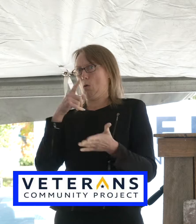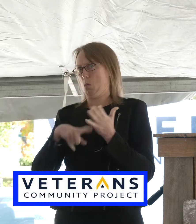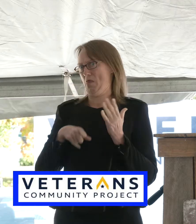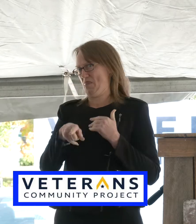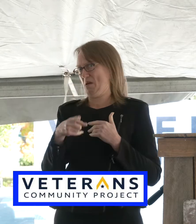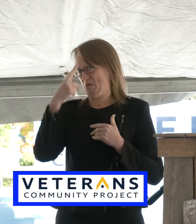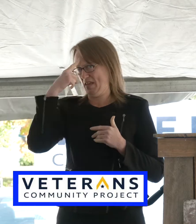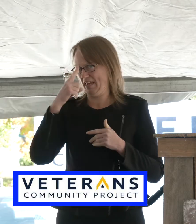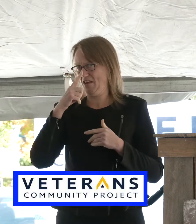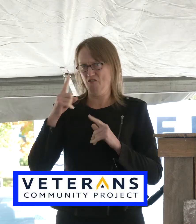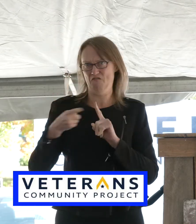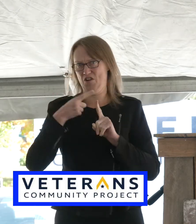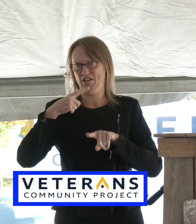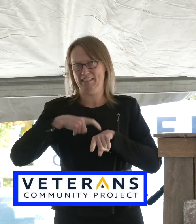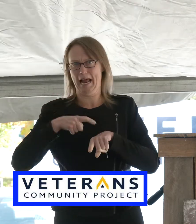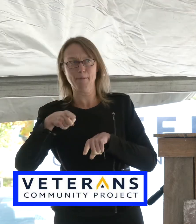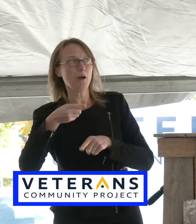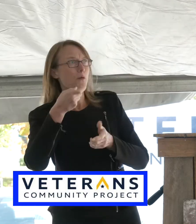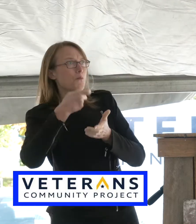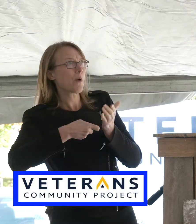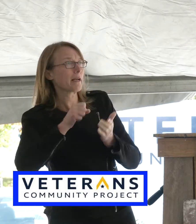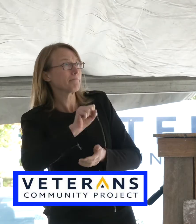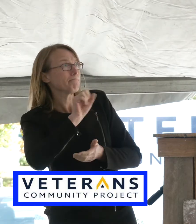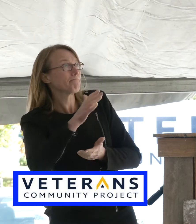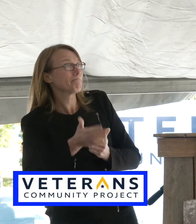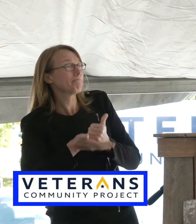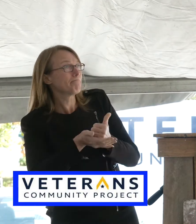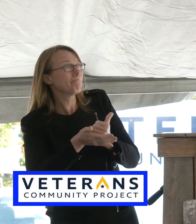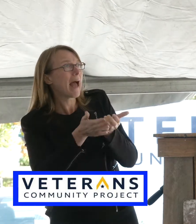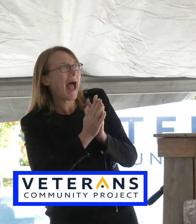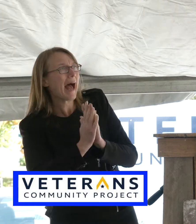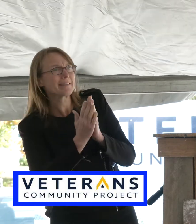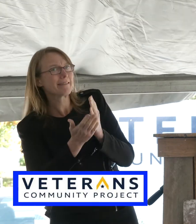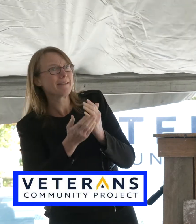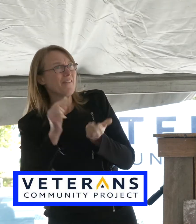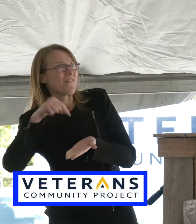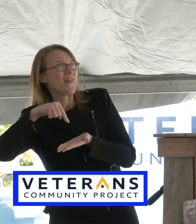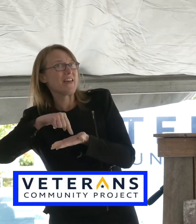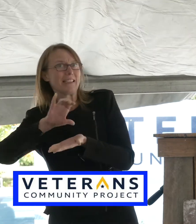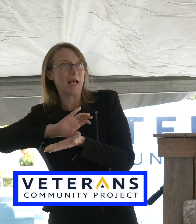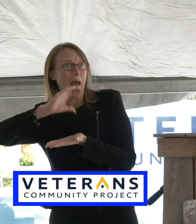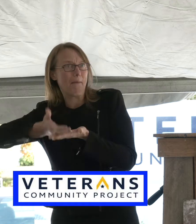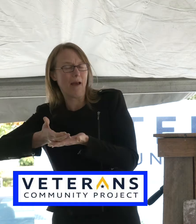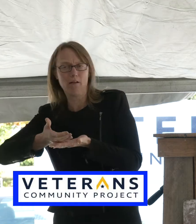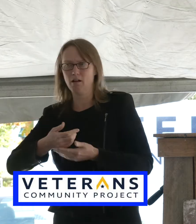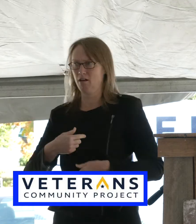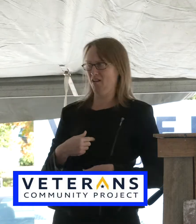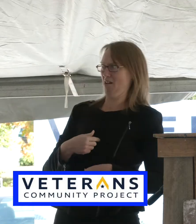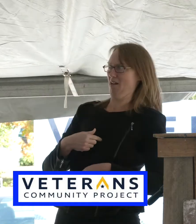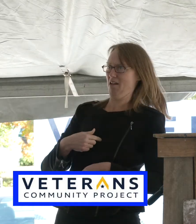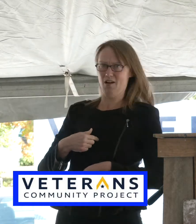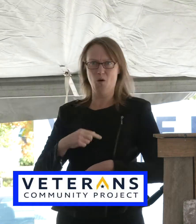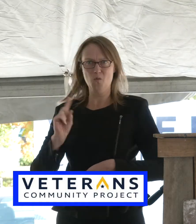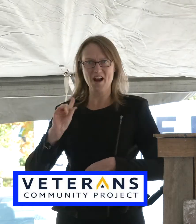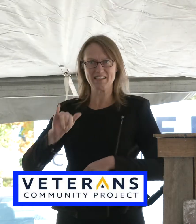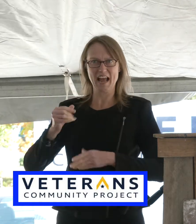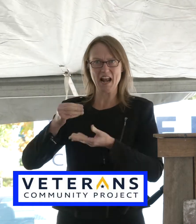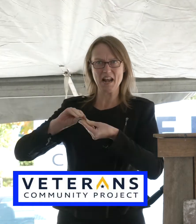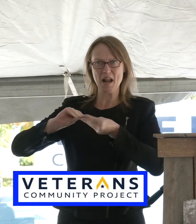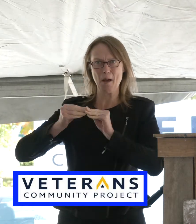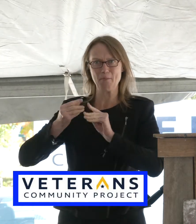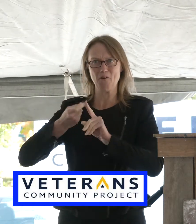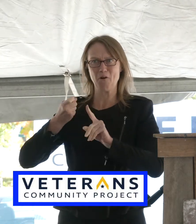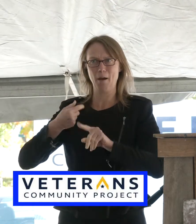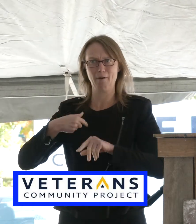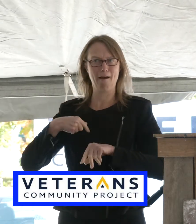they were thinking. But anyhow, somehow, some way, they got it done. I don't know how. But it is an honor to be here today.